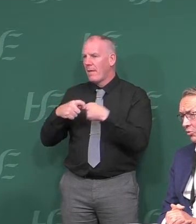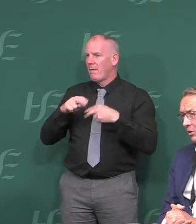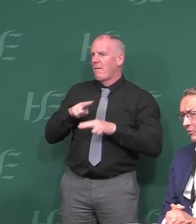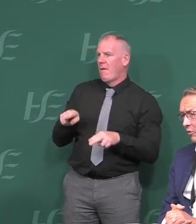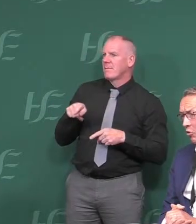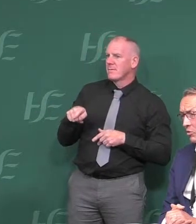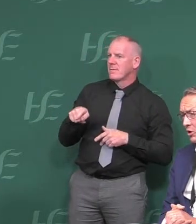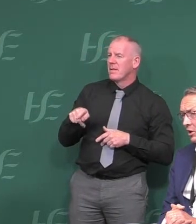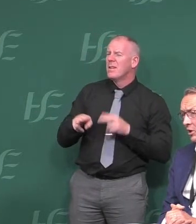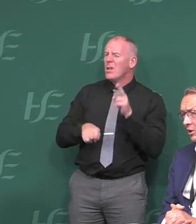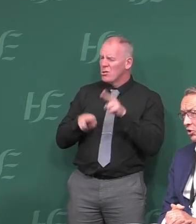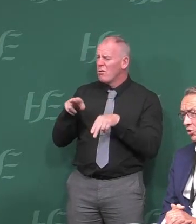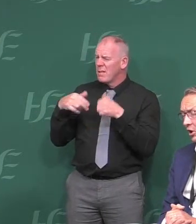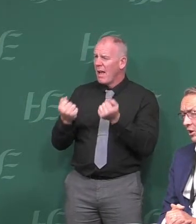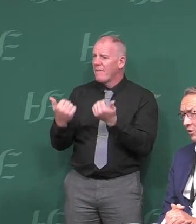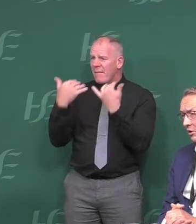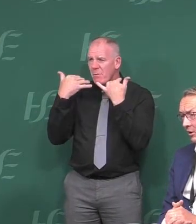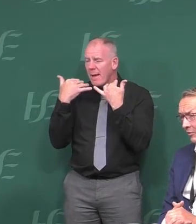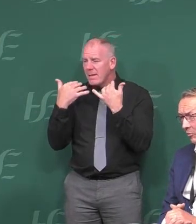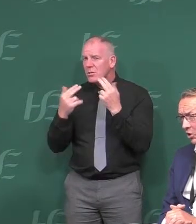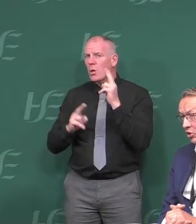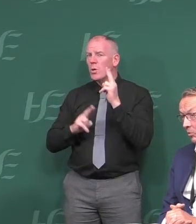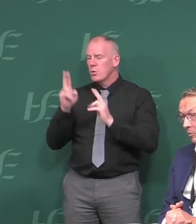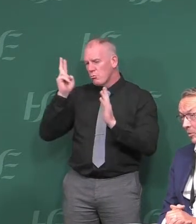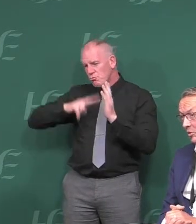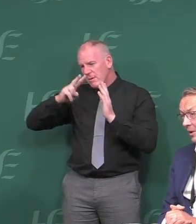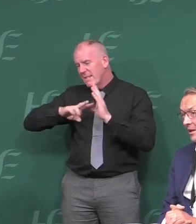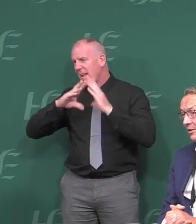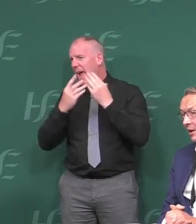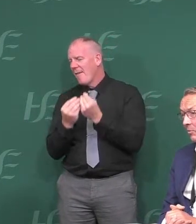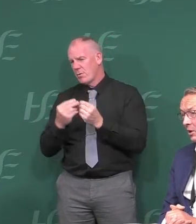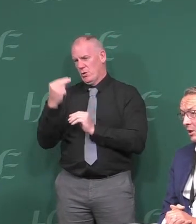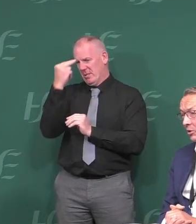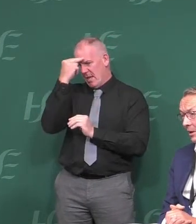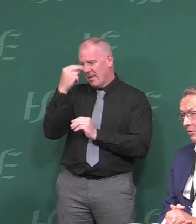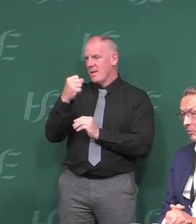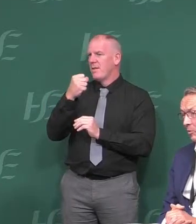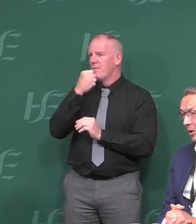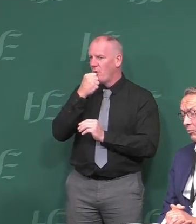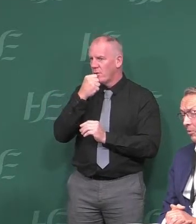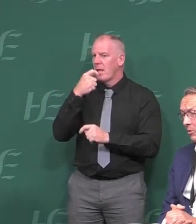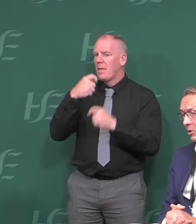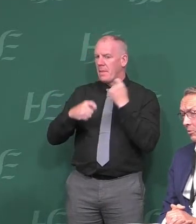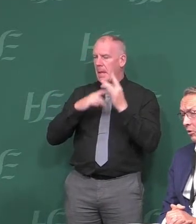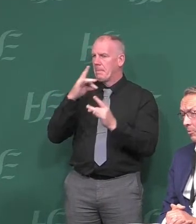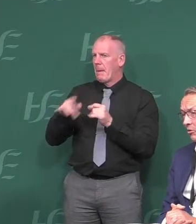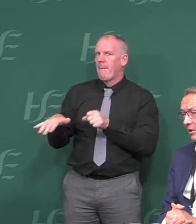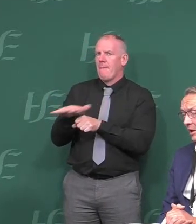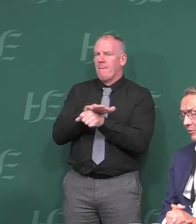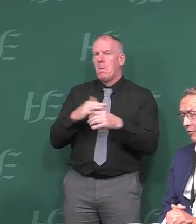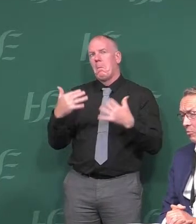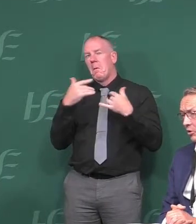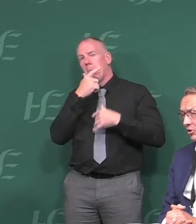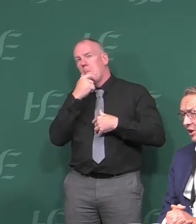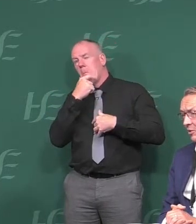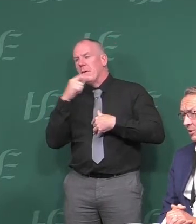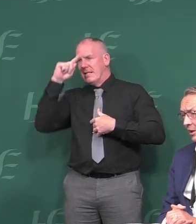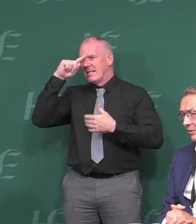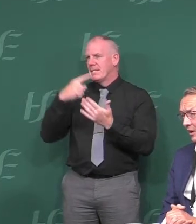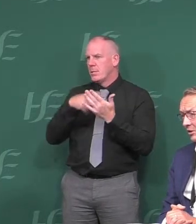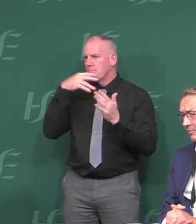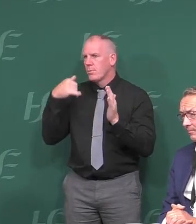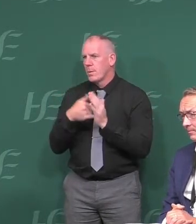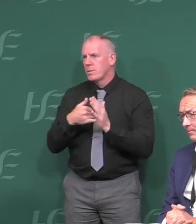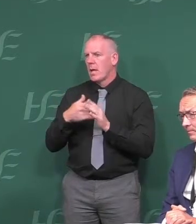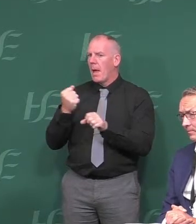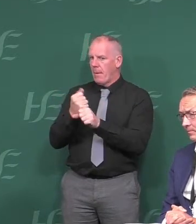that people should be informed. They should read all the information that we will be supplying to them to allow them to make a properly informed consent about